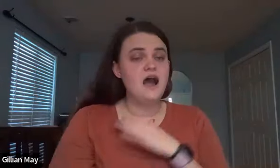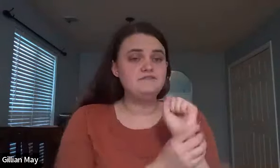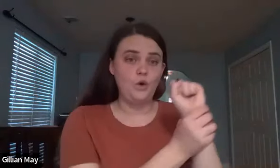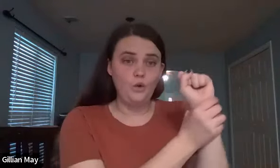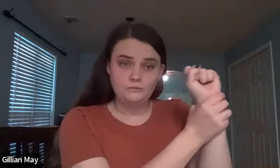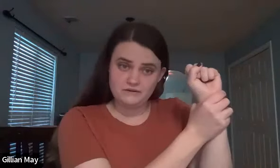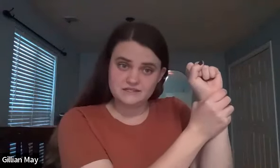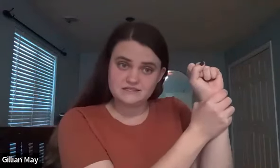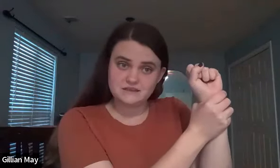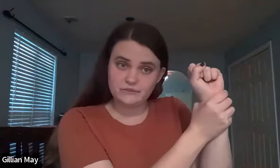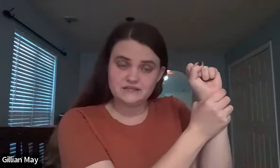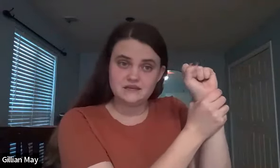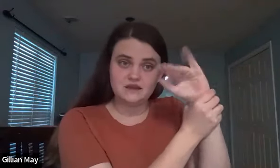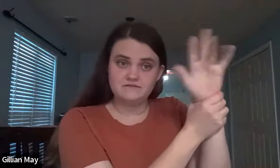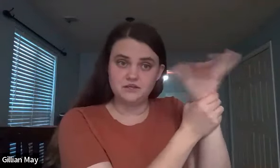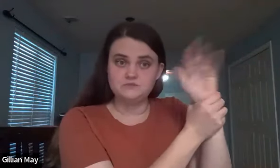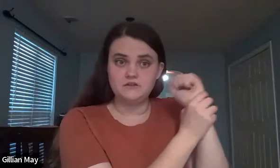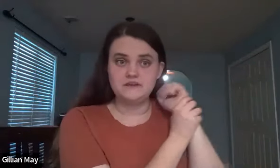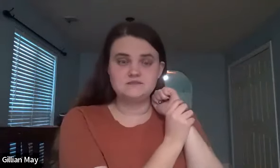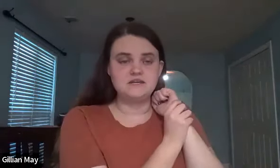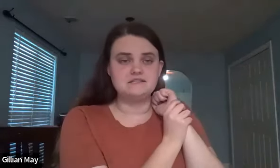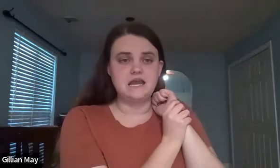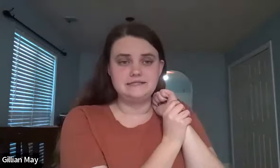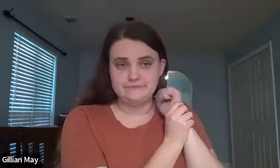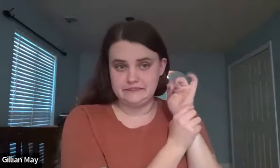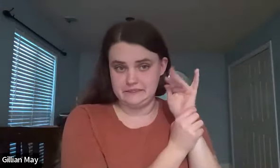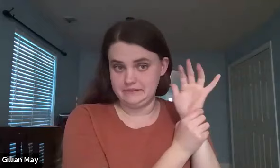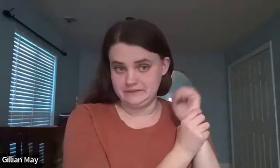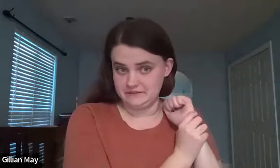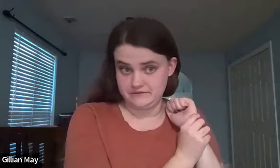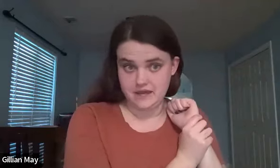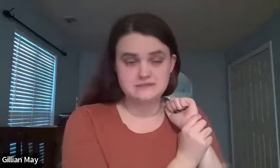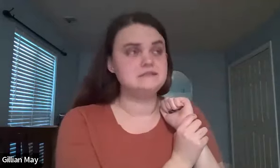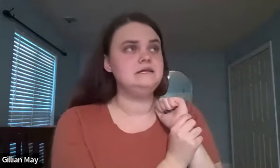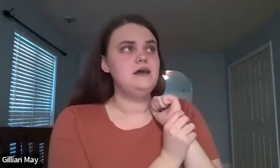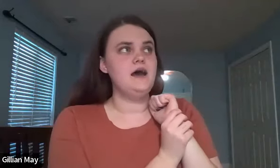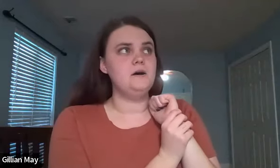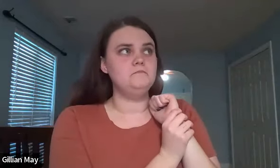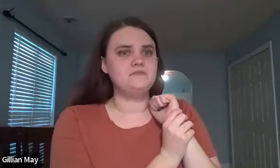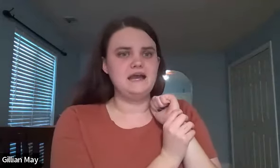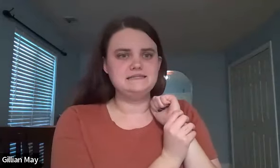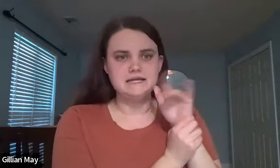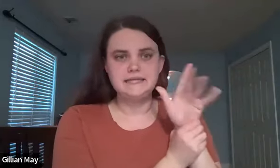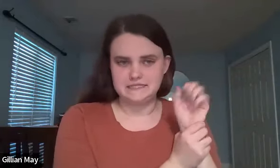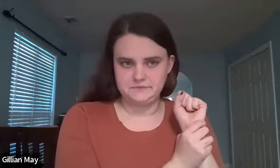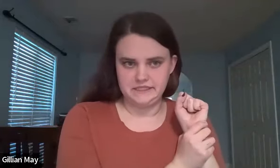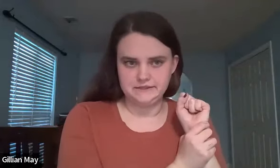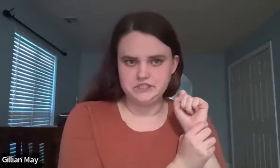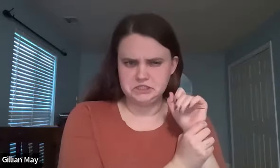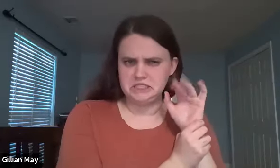have to hold my wrist when I sign and finger spell things because I typically go a little too fast. I sign like I speak, which is